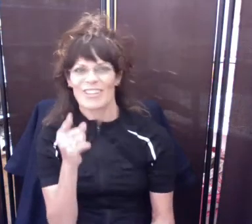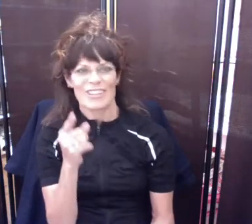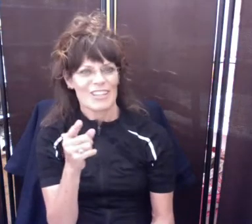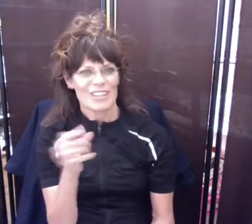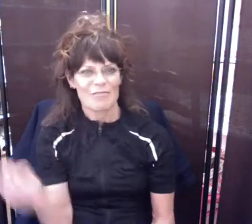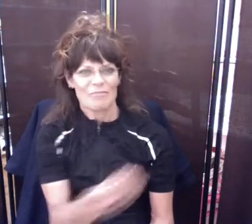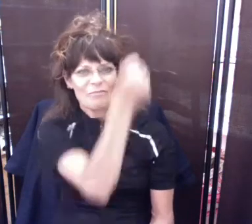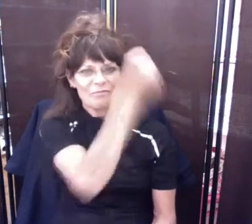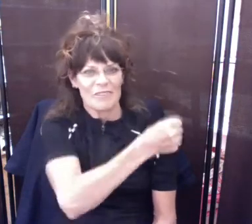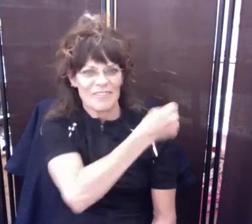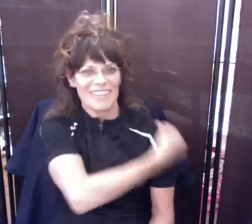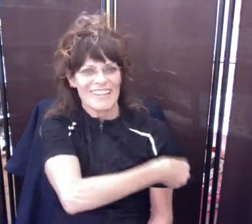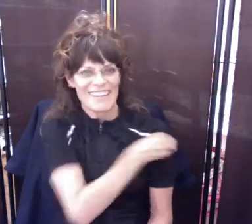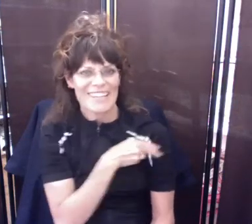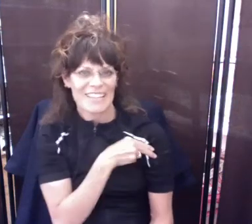like, thanks for sharing,